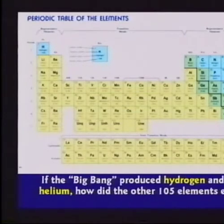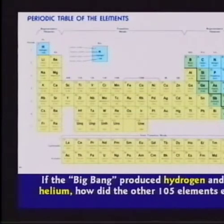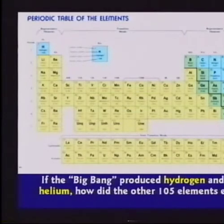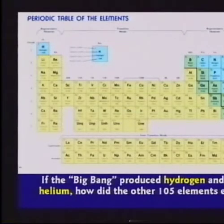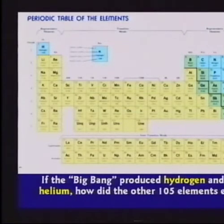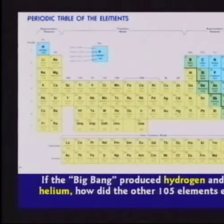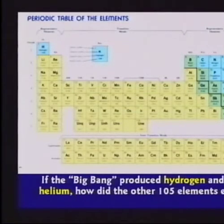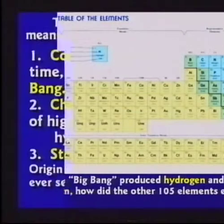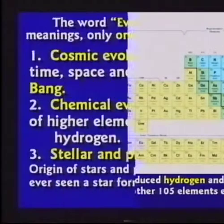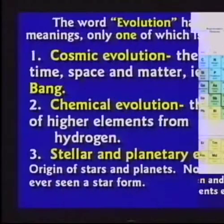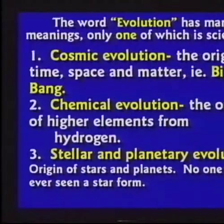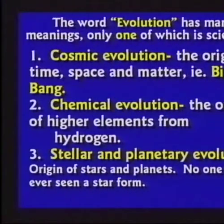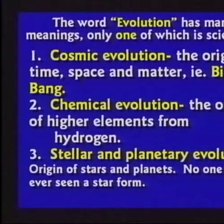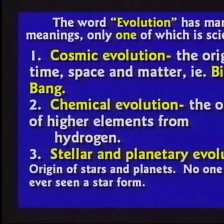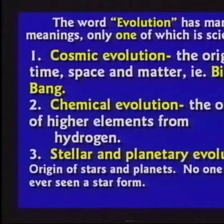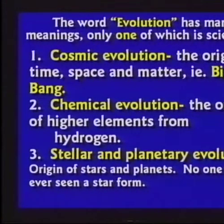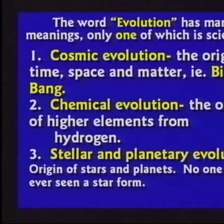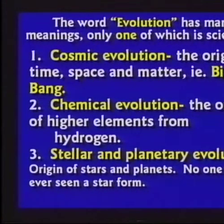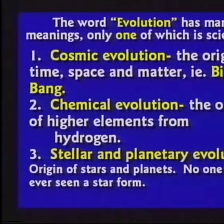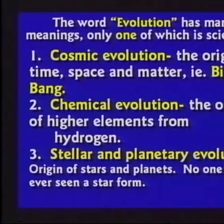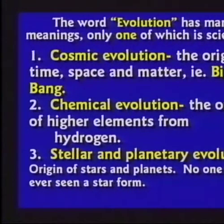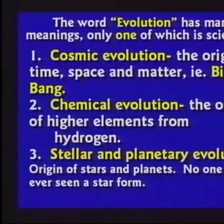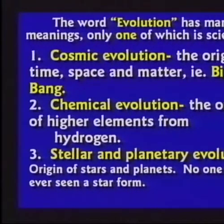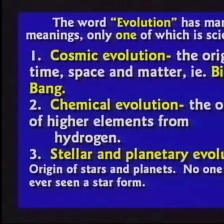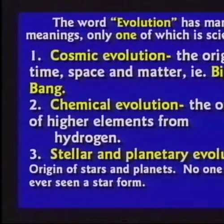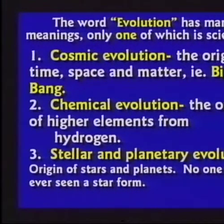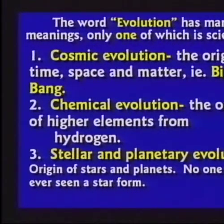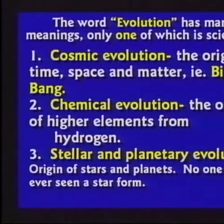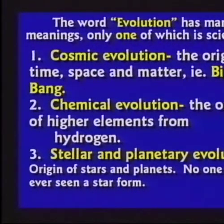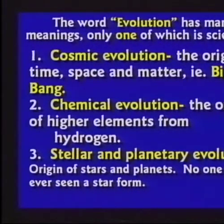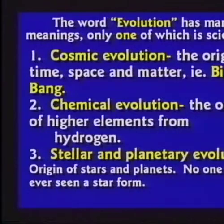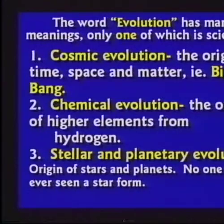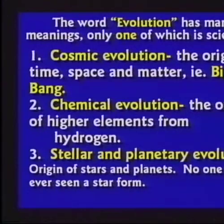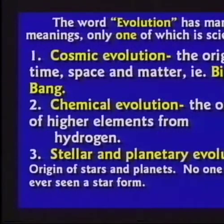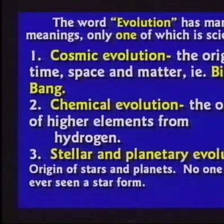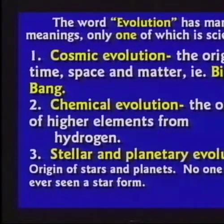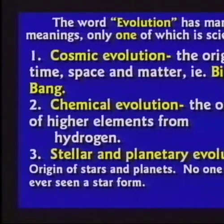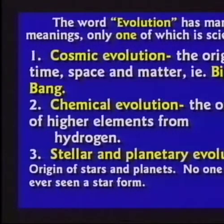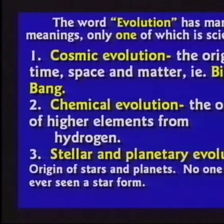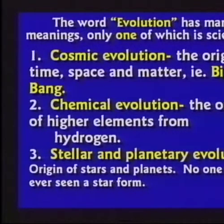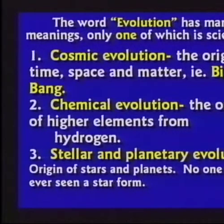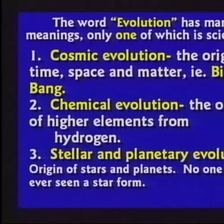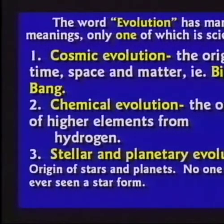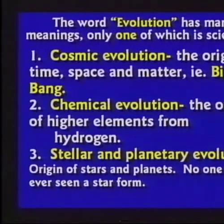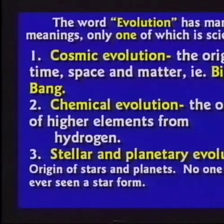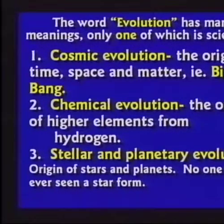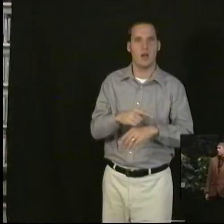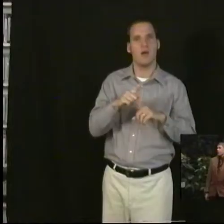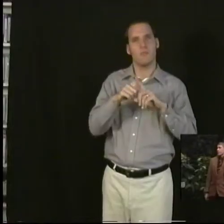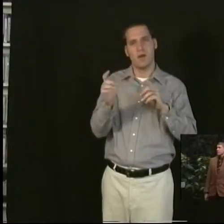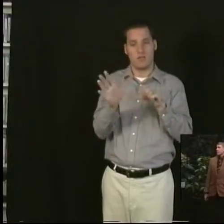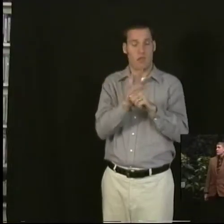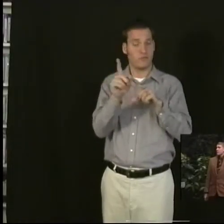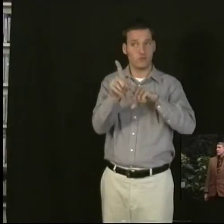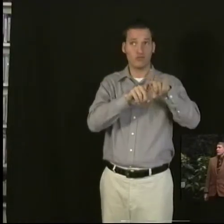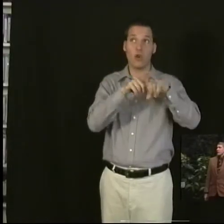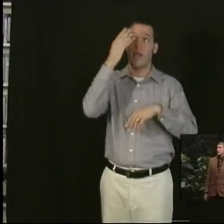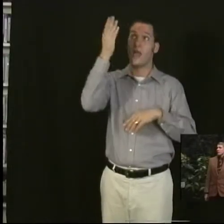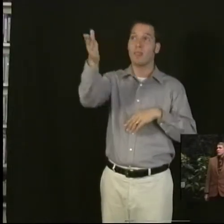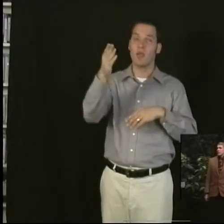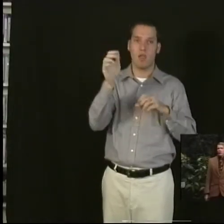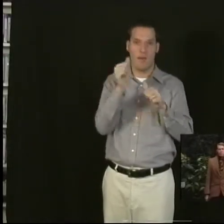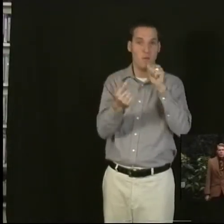have to evolve. And nobody's ever seen a star form. We see them blow up all the time. And yet there's enough stars out there that